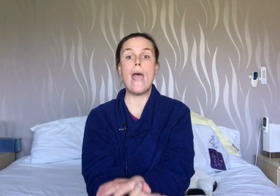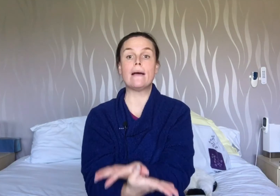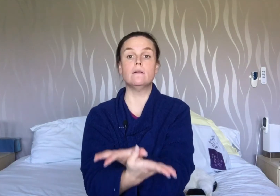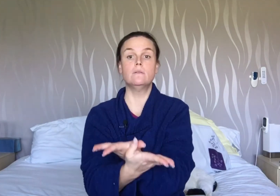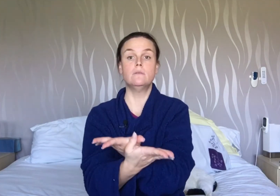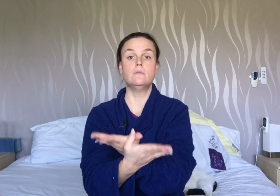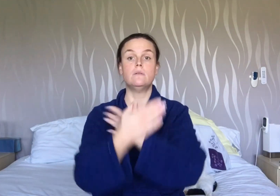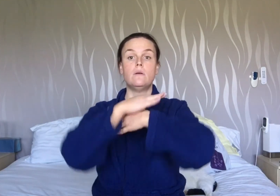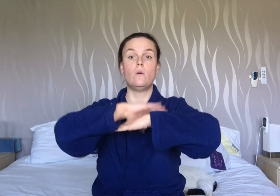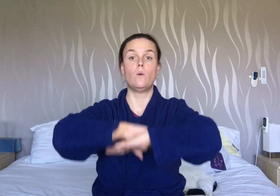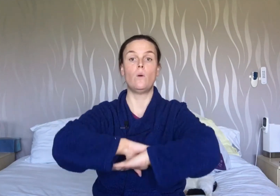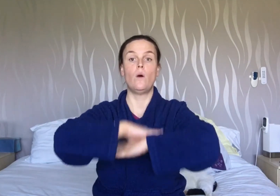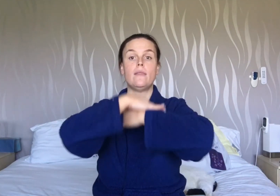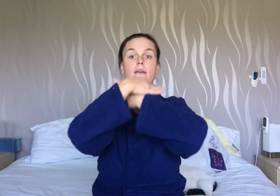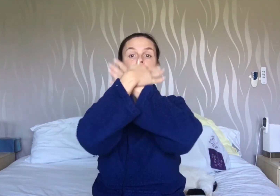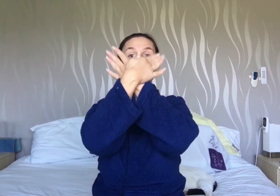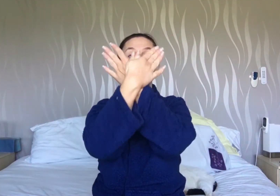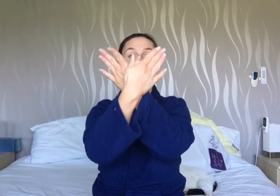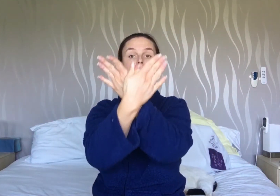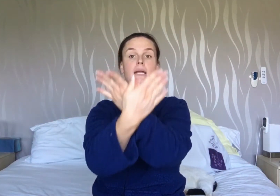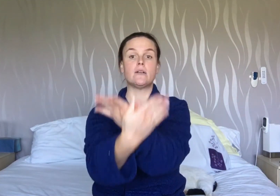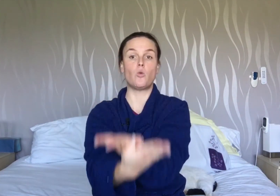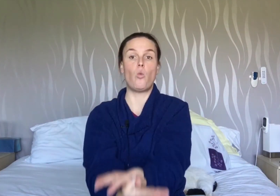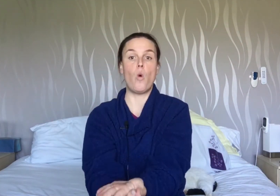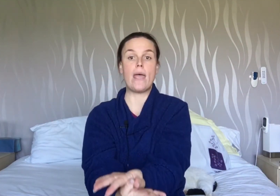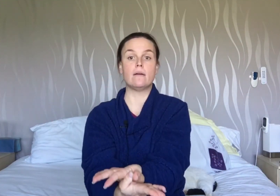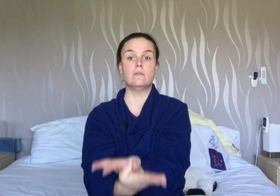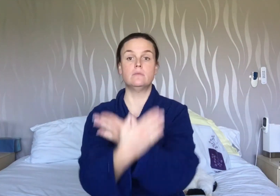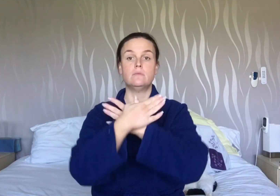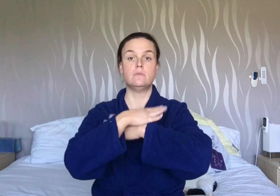Whale. Think of its tail coming out. Whale.